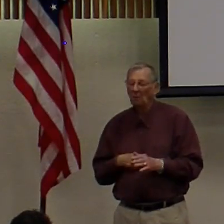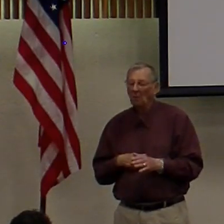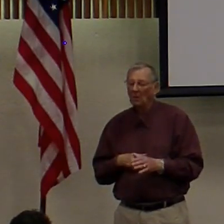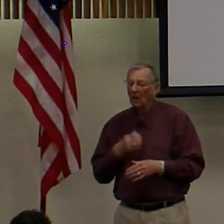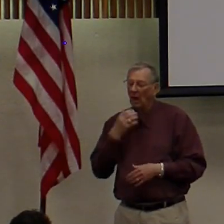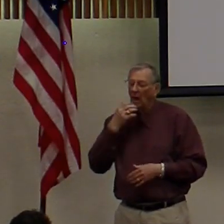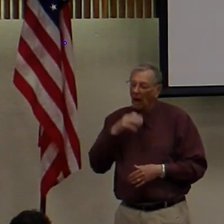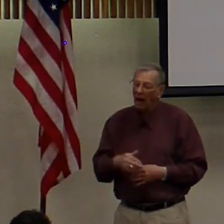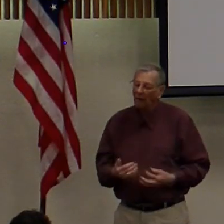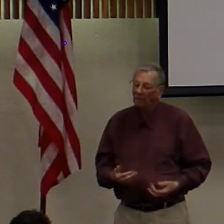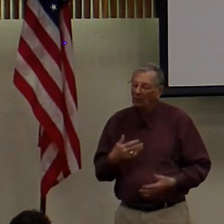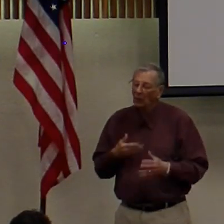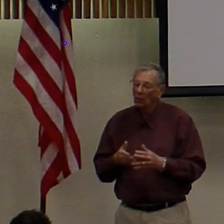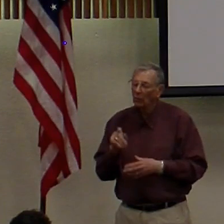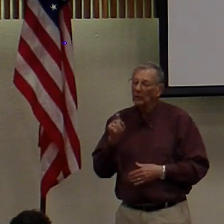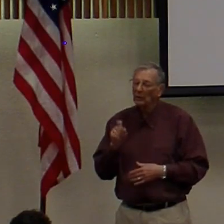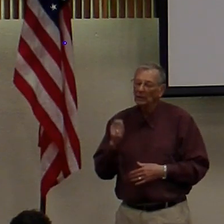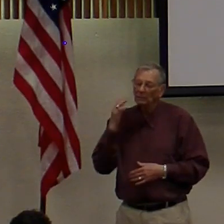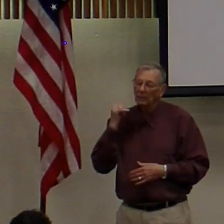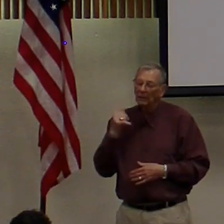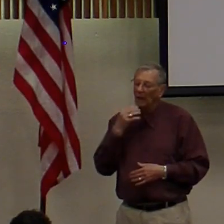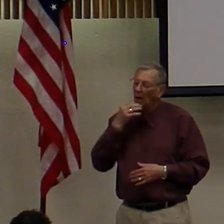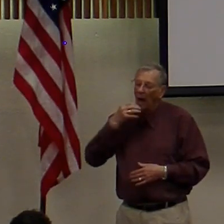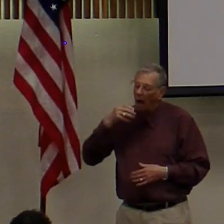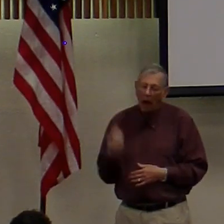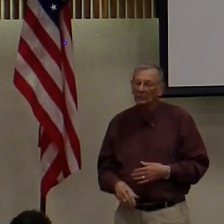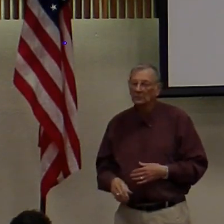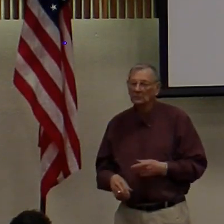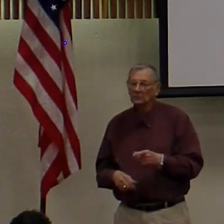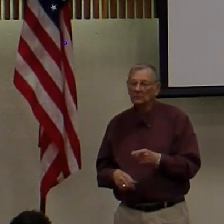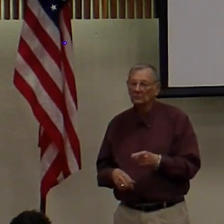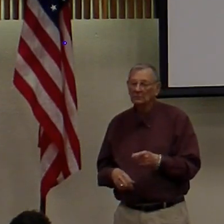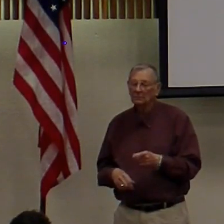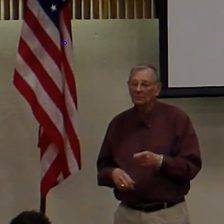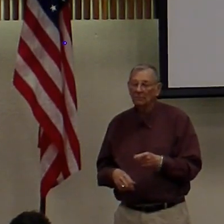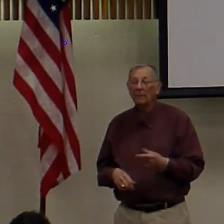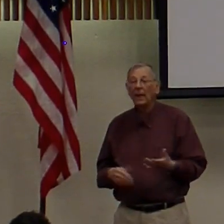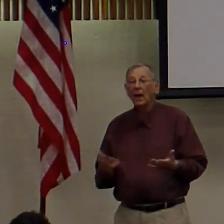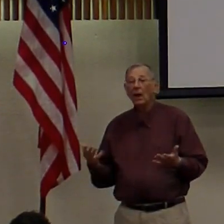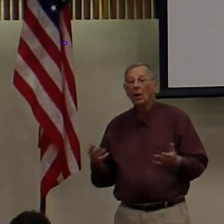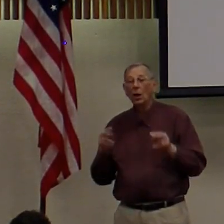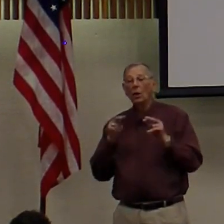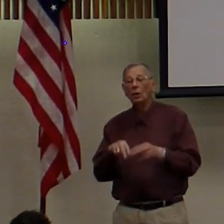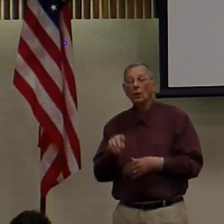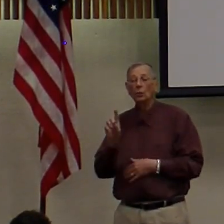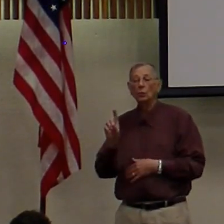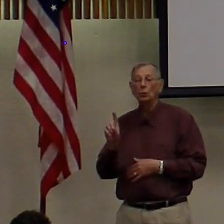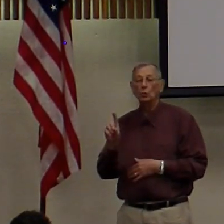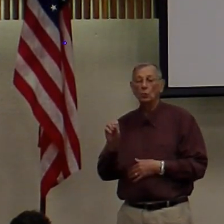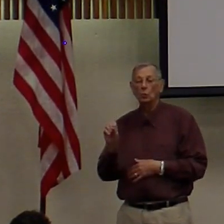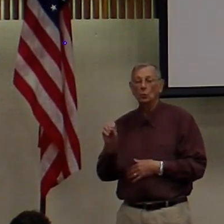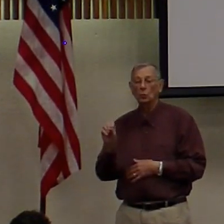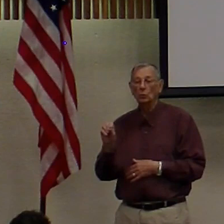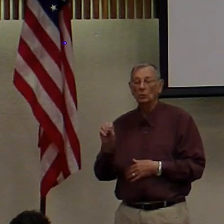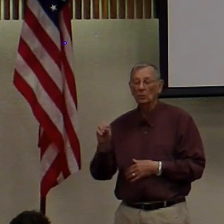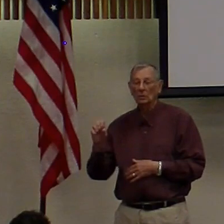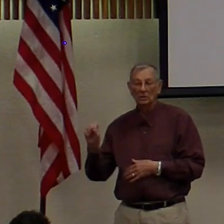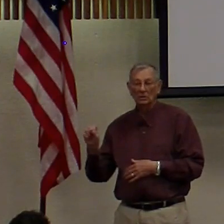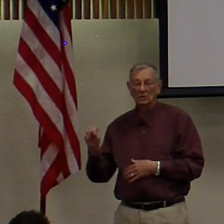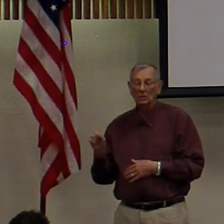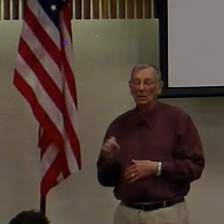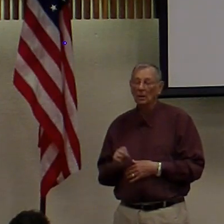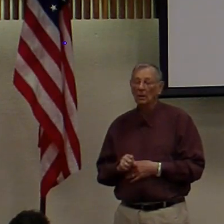go through, we need to expect them to be hot. Now let's look at some do's. He says in